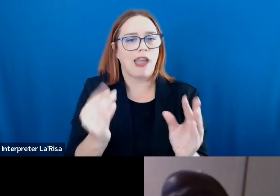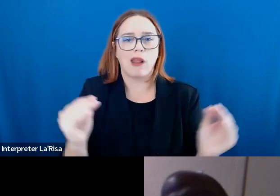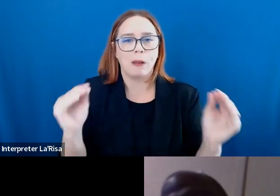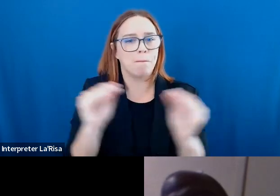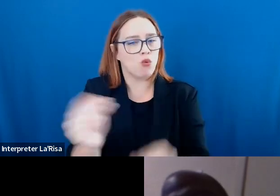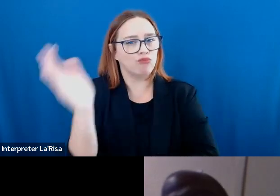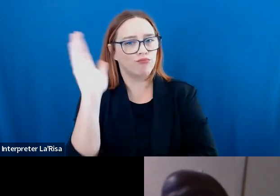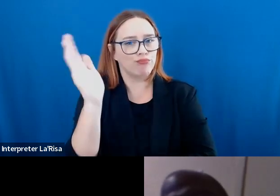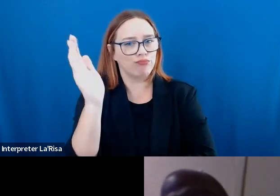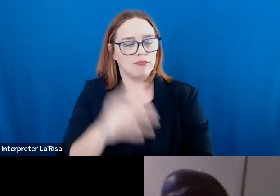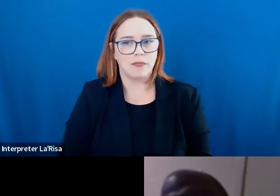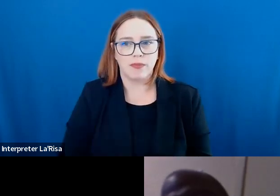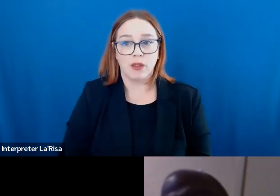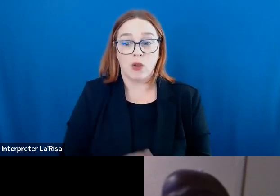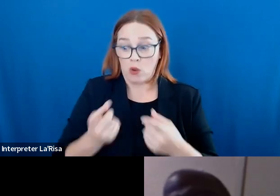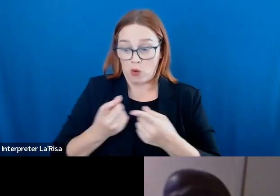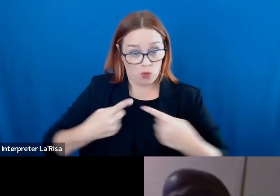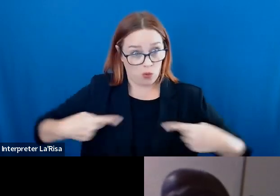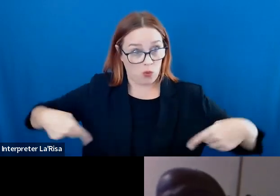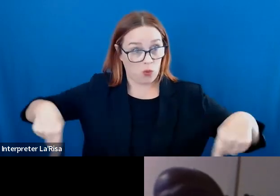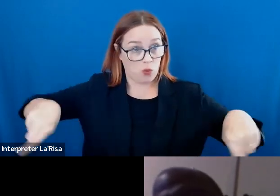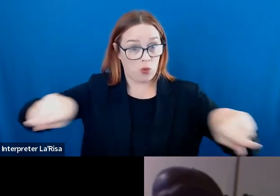We were all there for